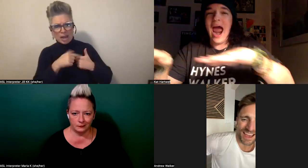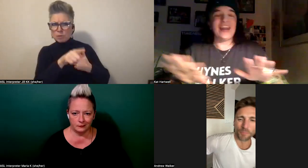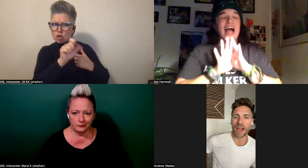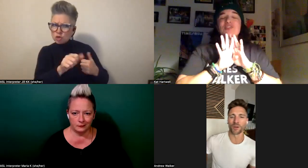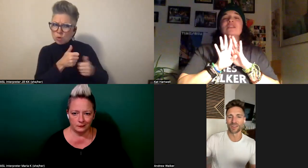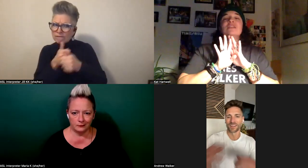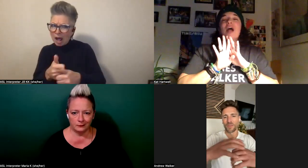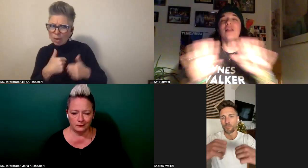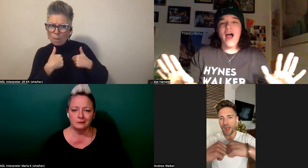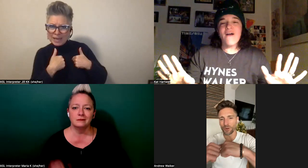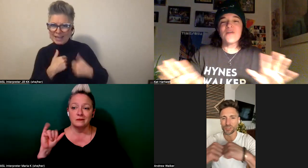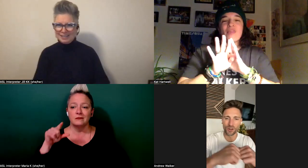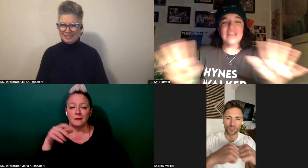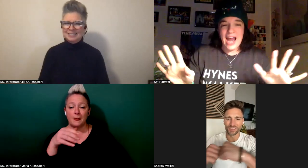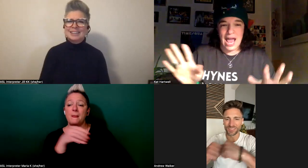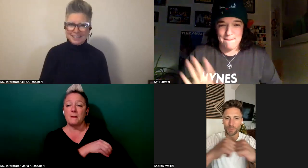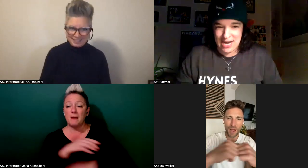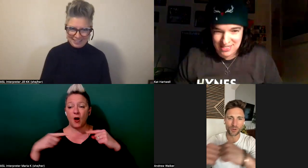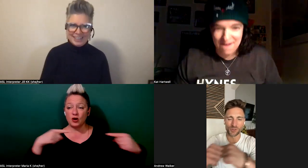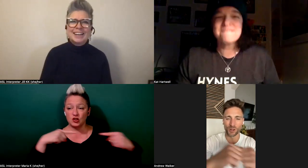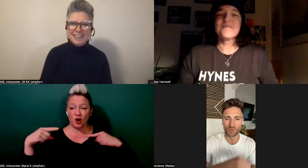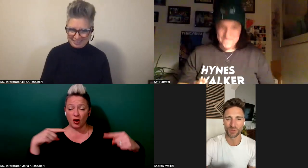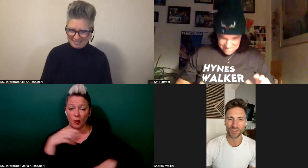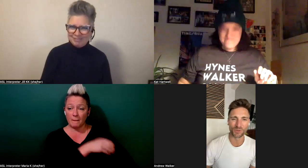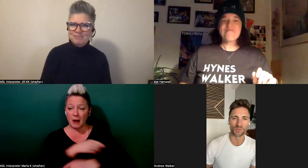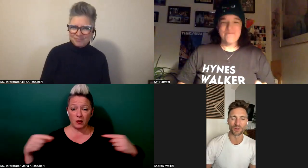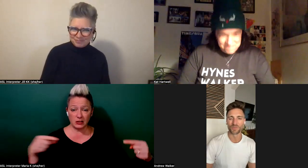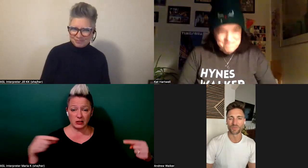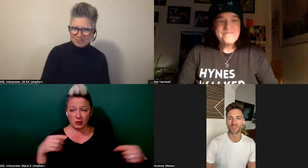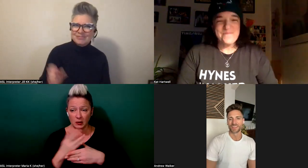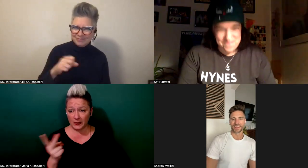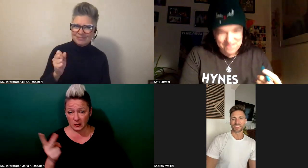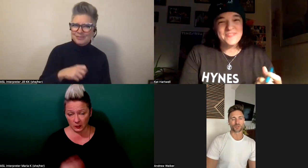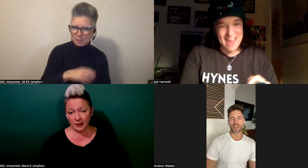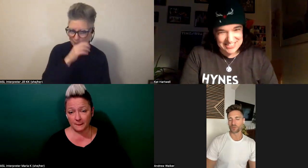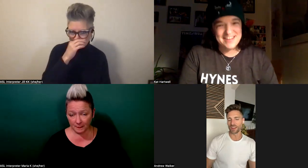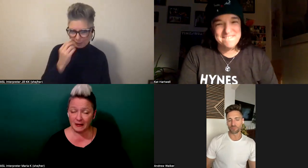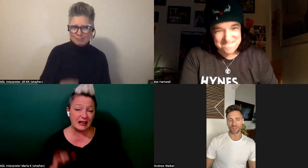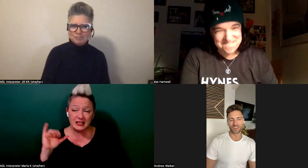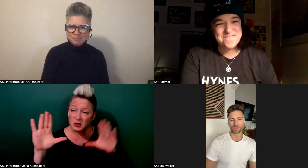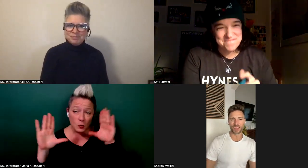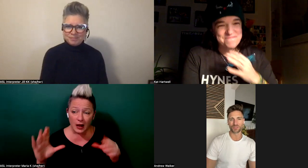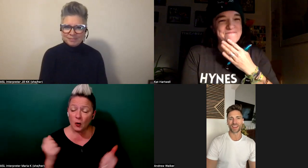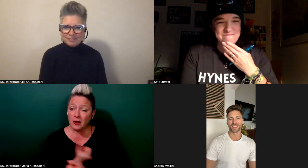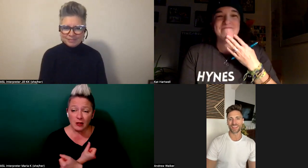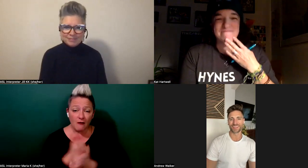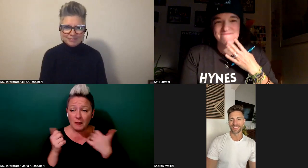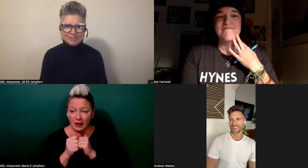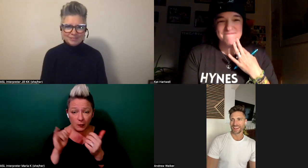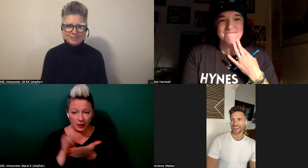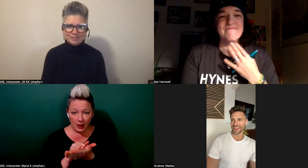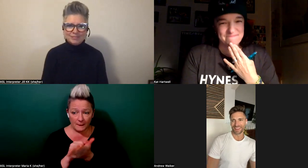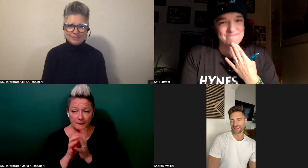go on. Yeah, the power struggle. I know. The power struggle between the two of them. It's great. We love playing with that.